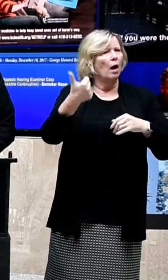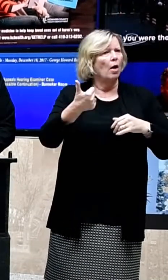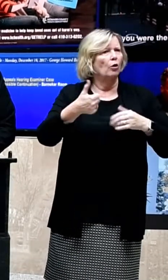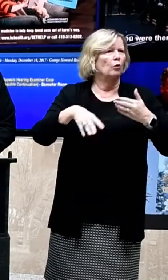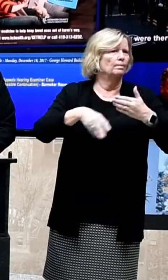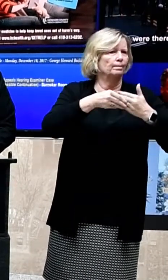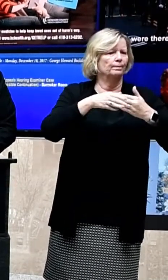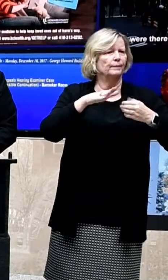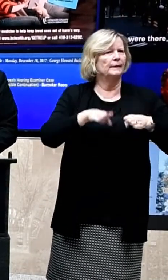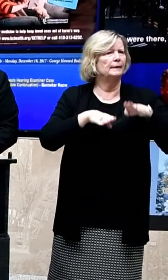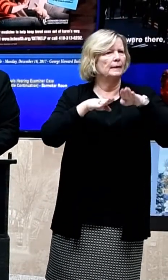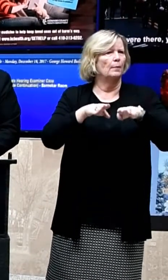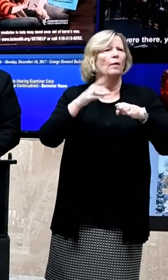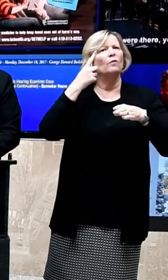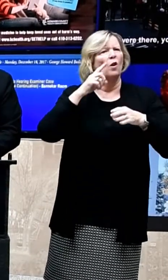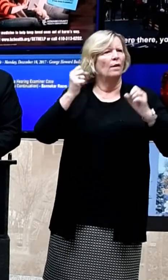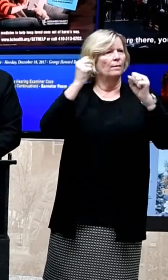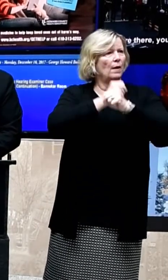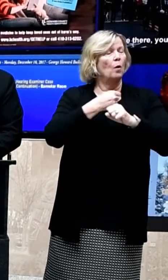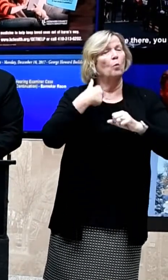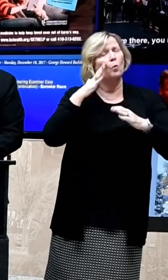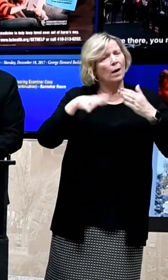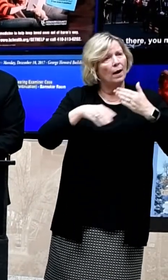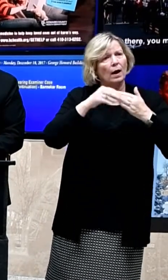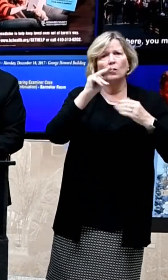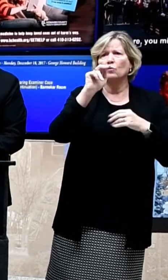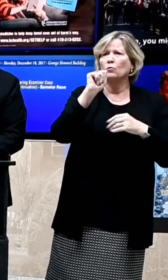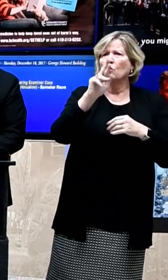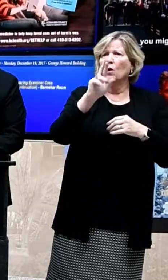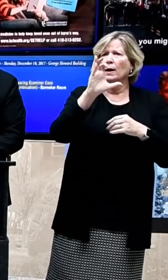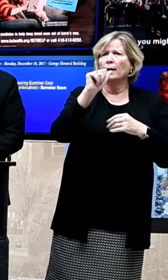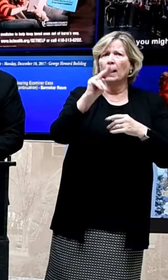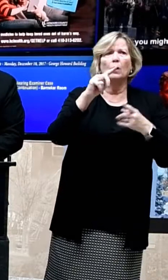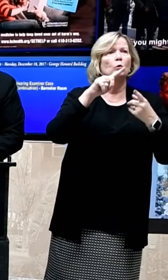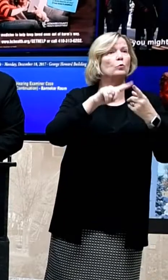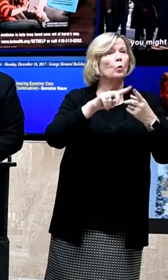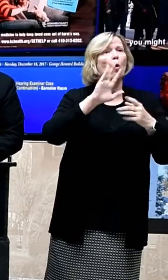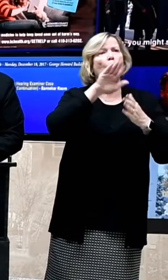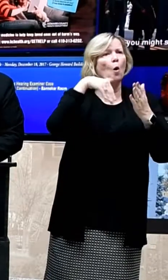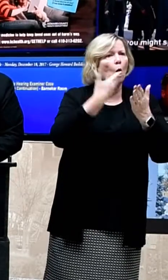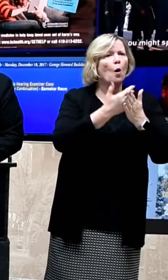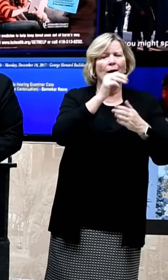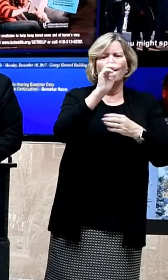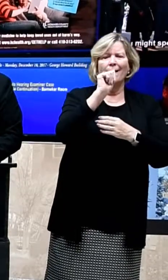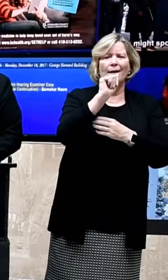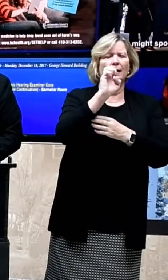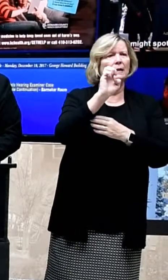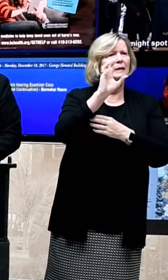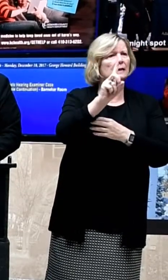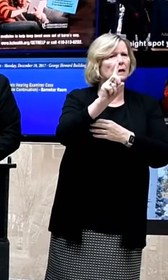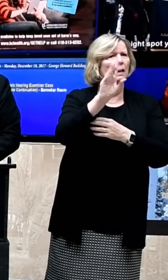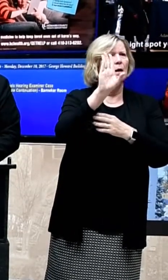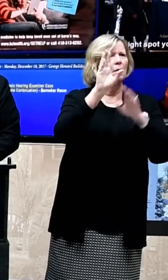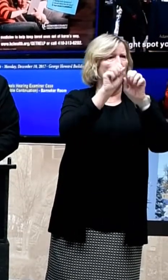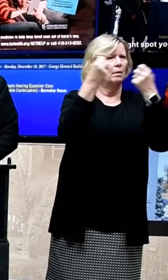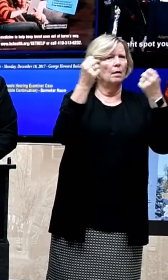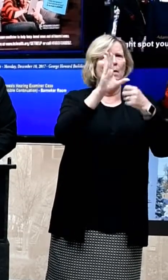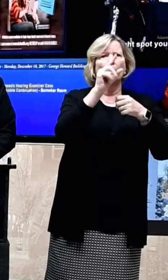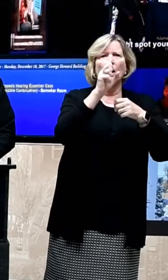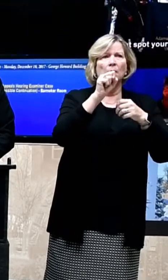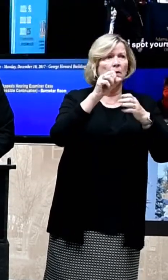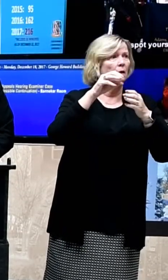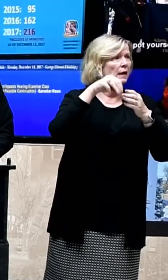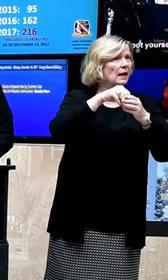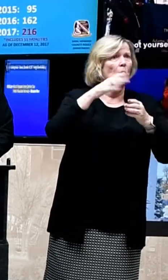fight. We will be adding Narcan to our AED boxes in all county-owned buildings throughout Howard